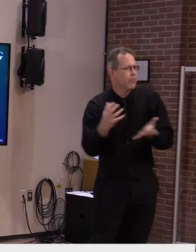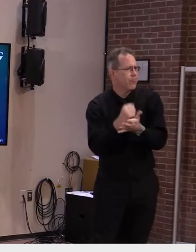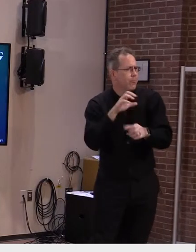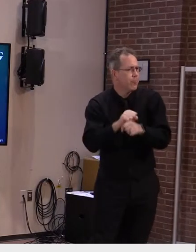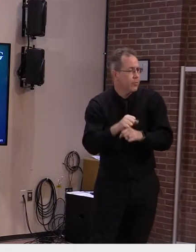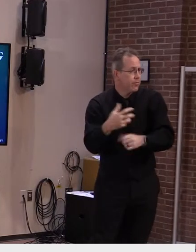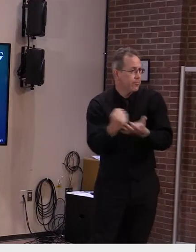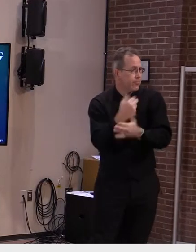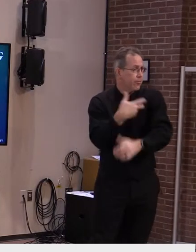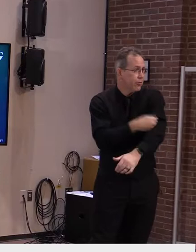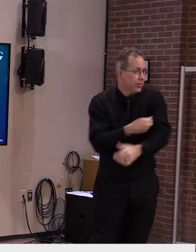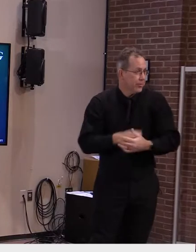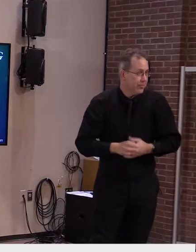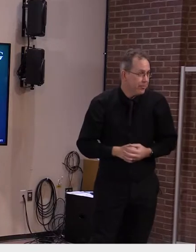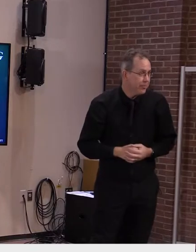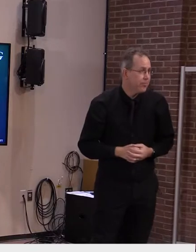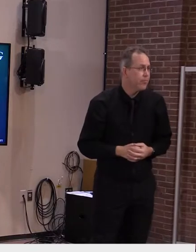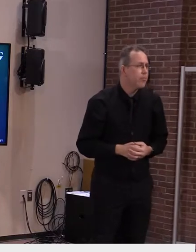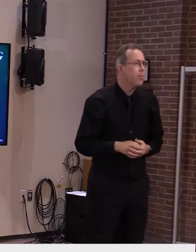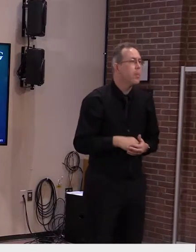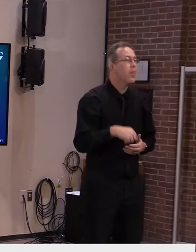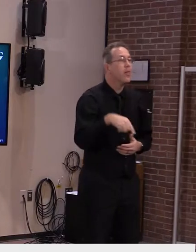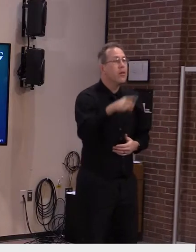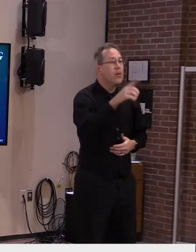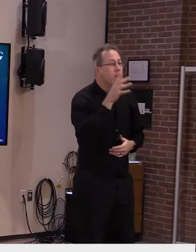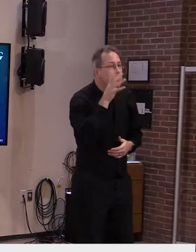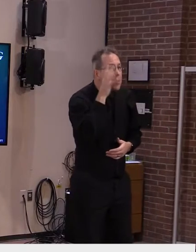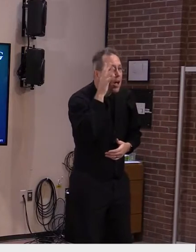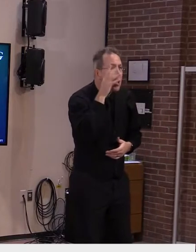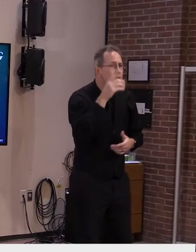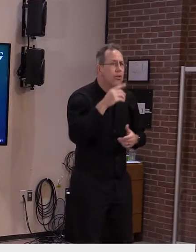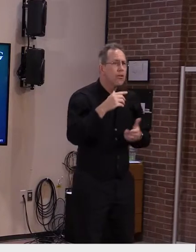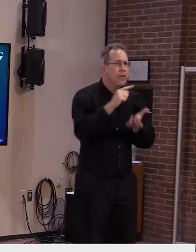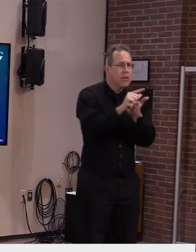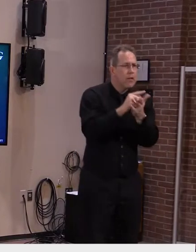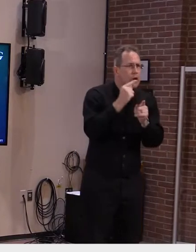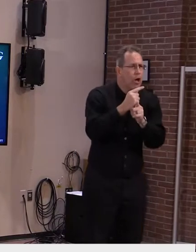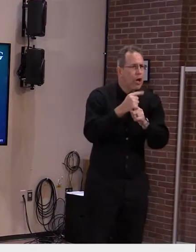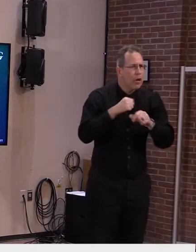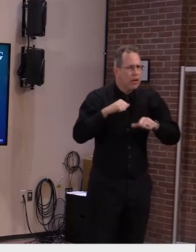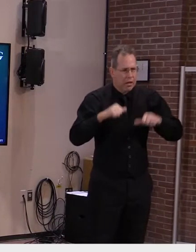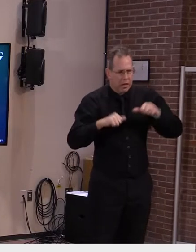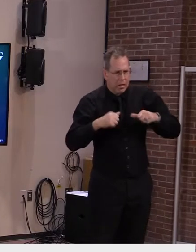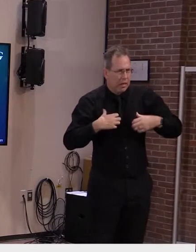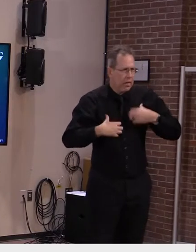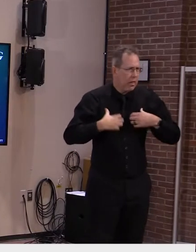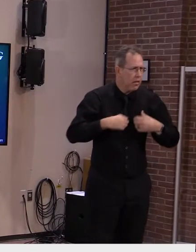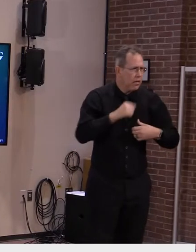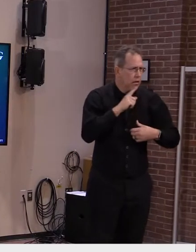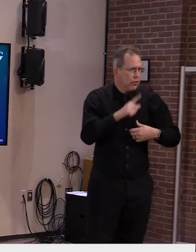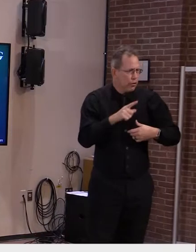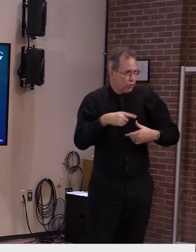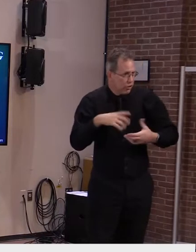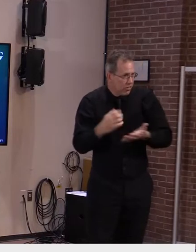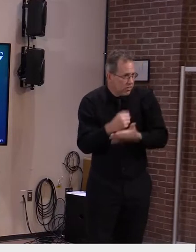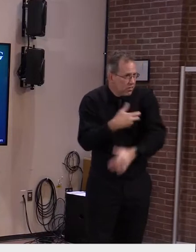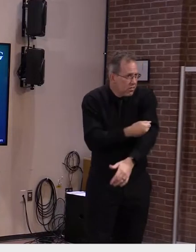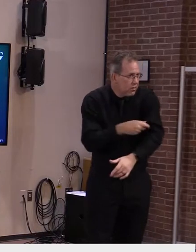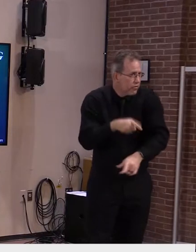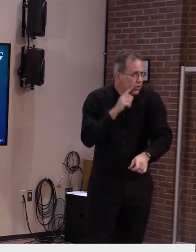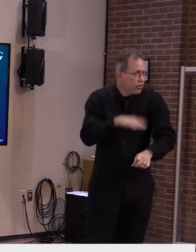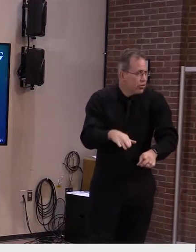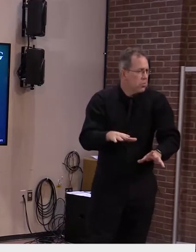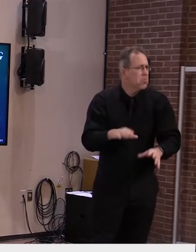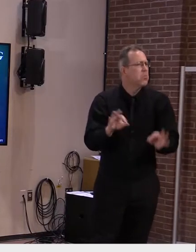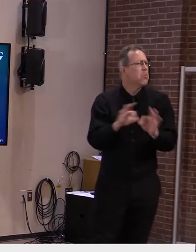or guardian and you have questions about vaccines, the Vermont chapter of the American Academy of Pediatrics are